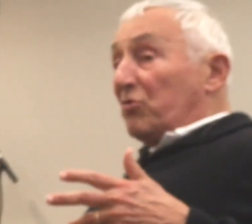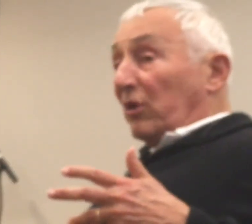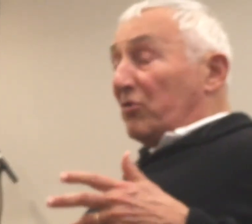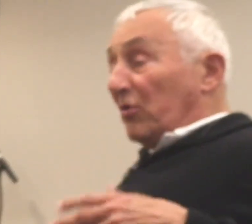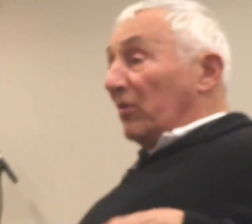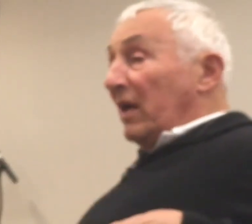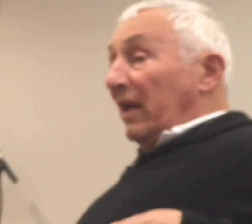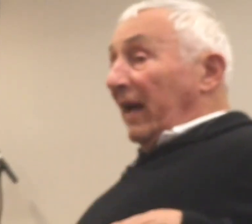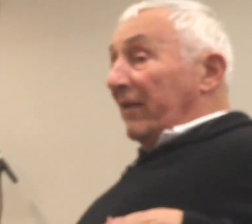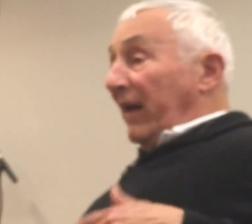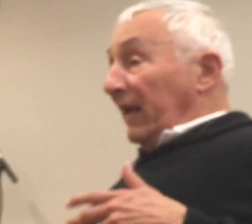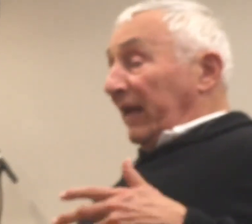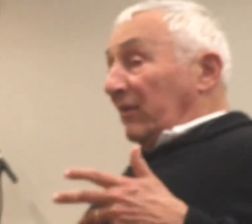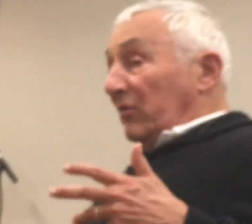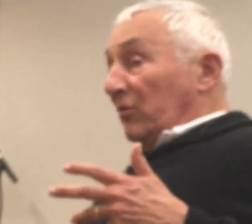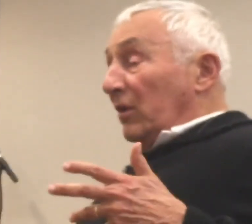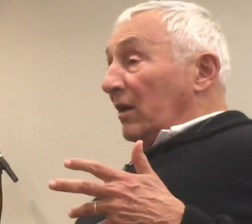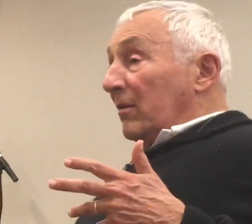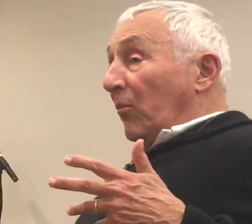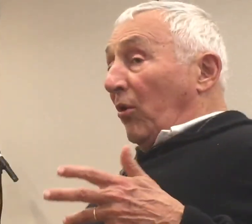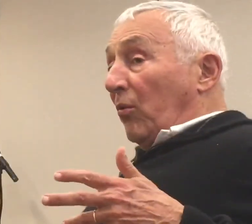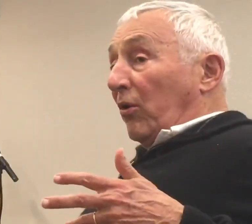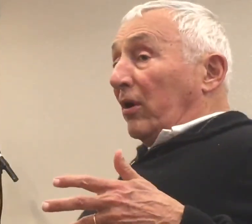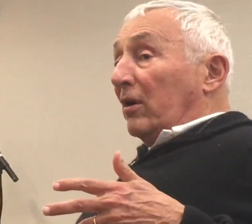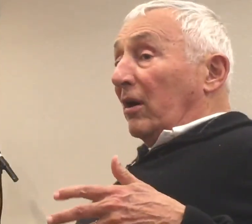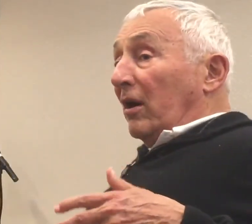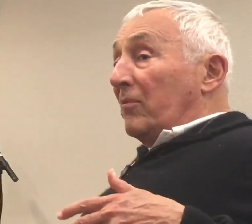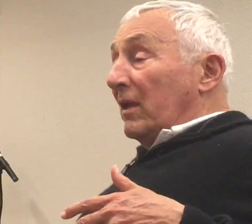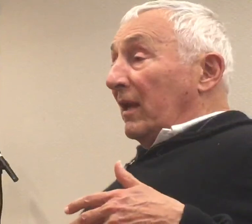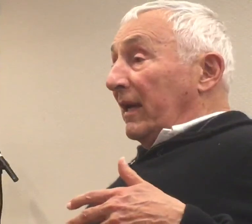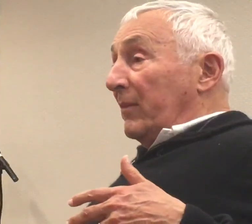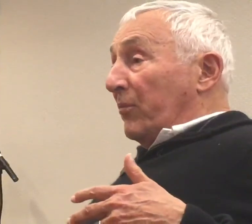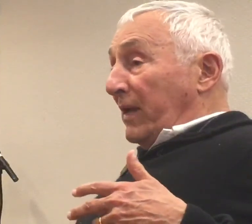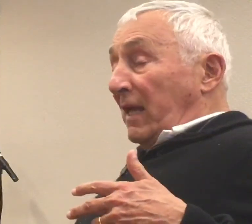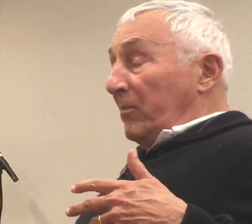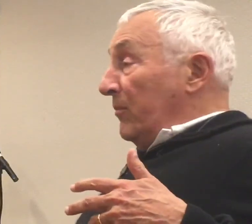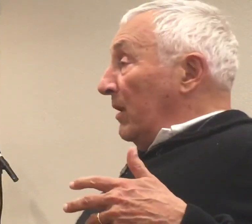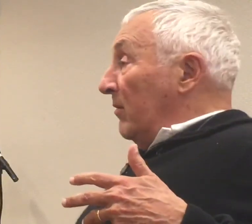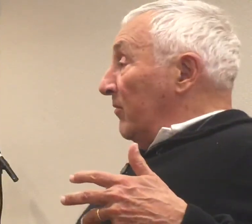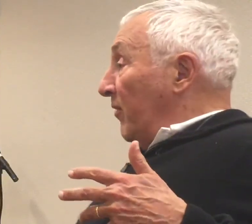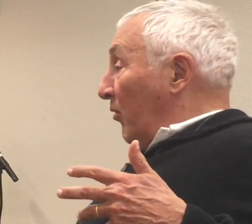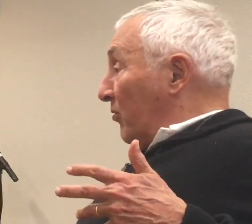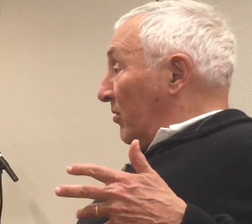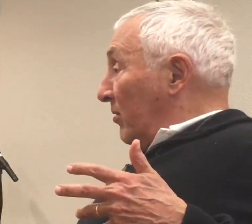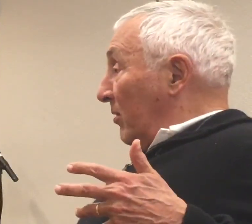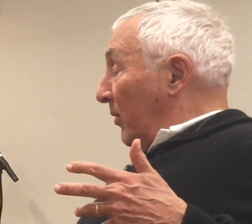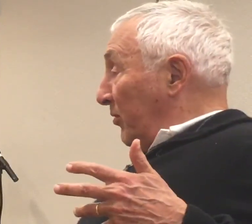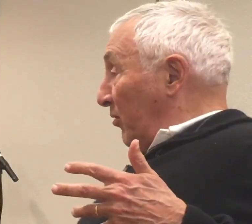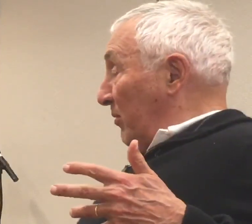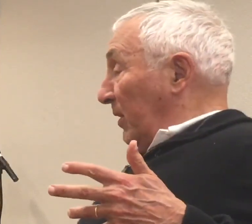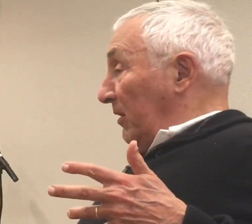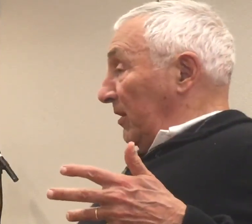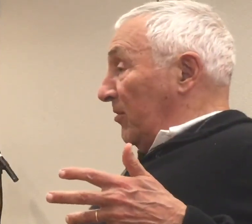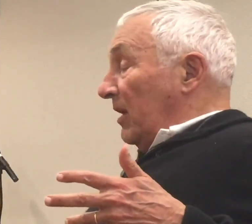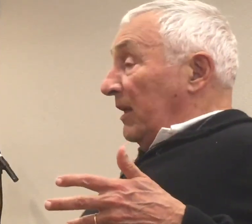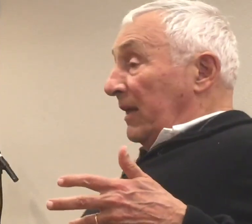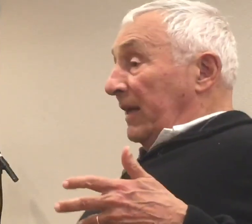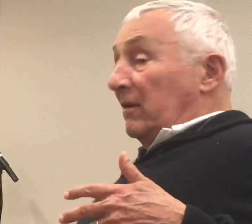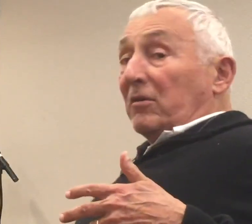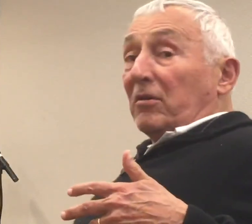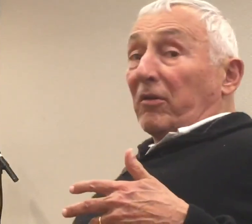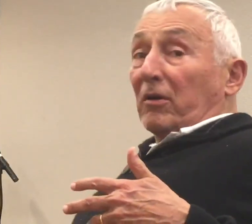issue, a social issue, and that led to more work in bringing folks with